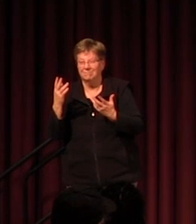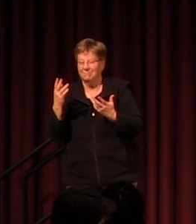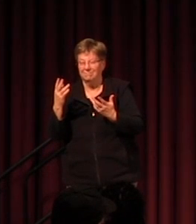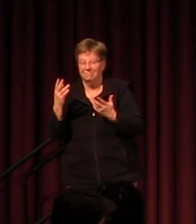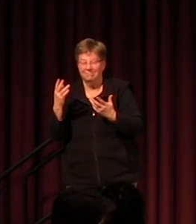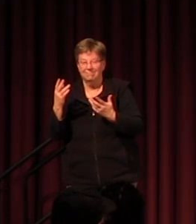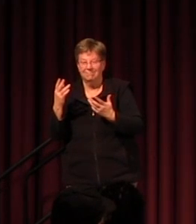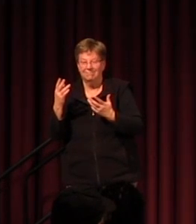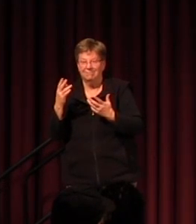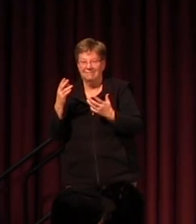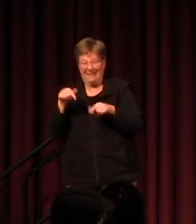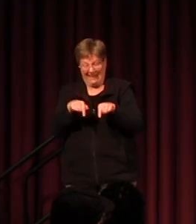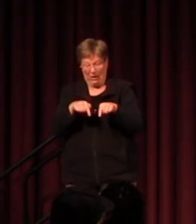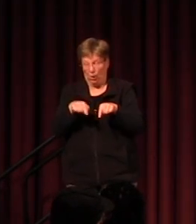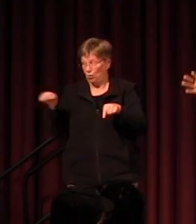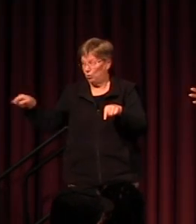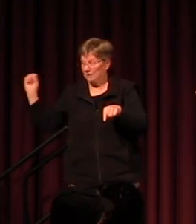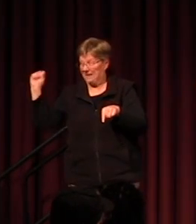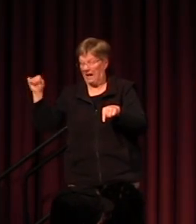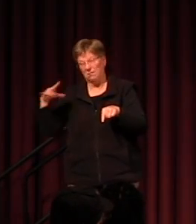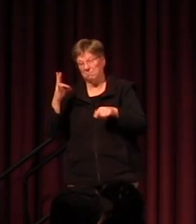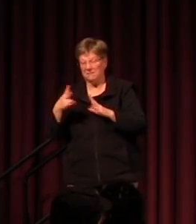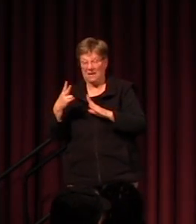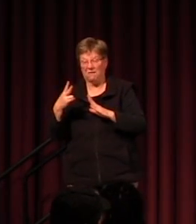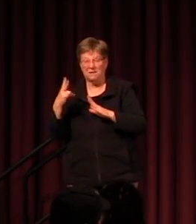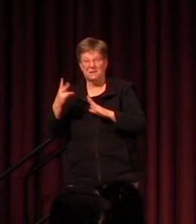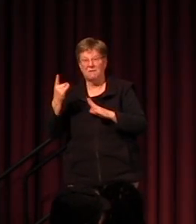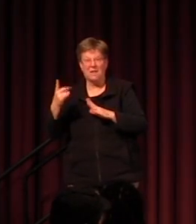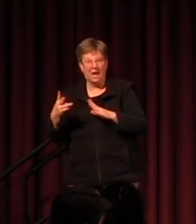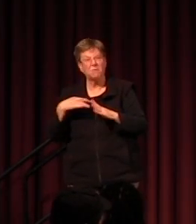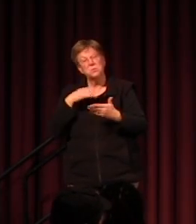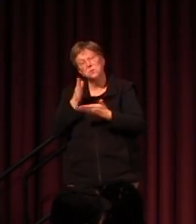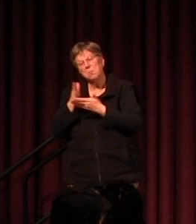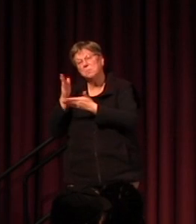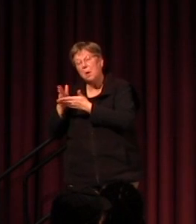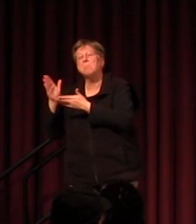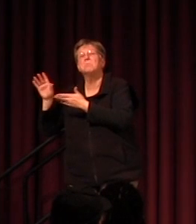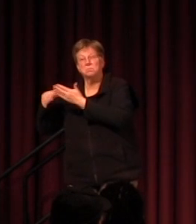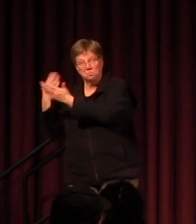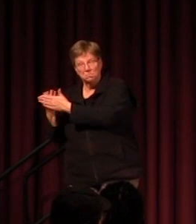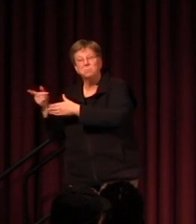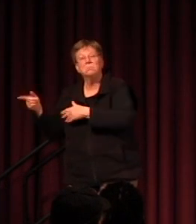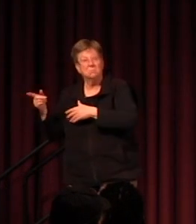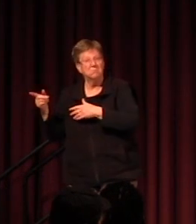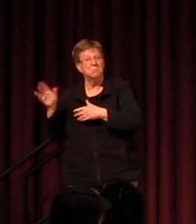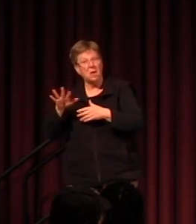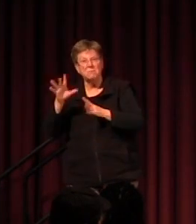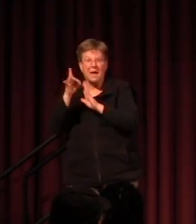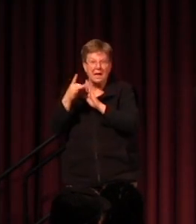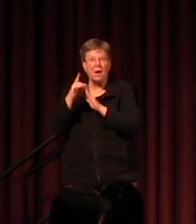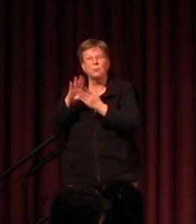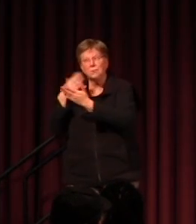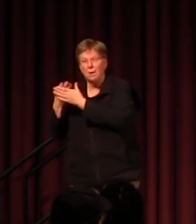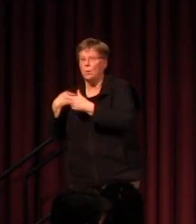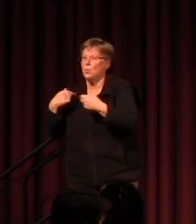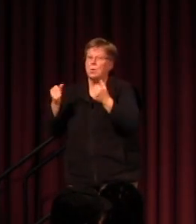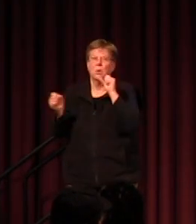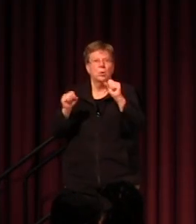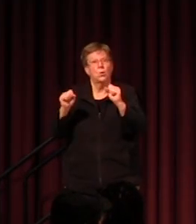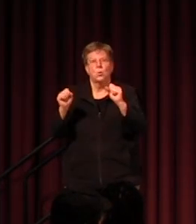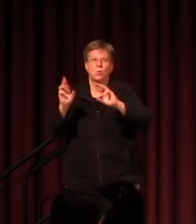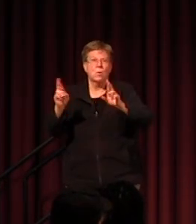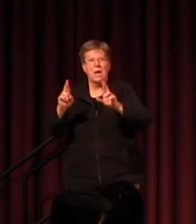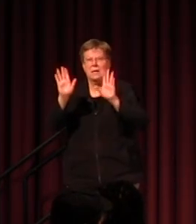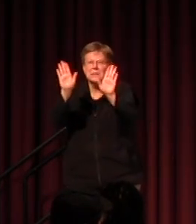and 7.5 hours drive from here to Seattle? Couple of stops along the way, right? That'll get us about 8 hours, 8.5. We're super stoked.